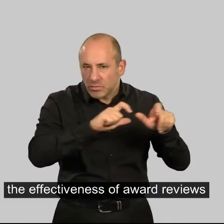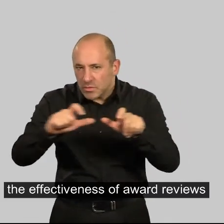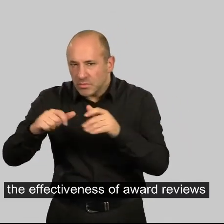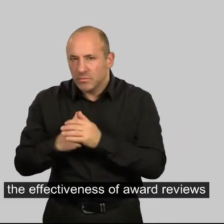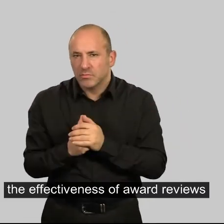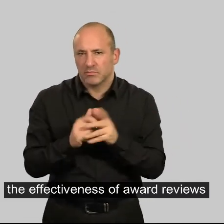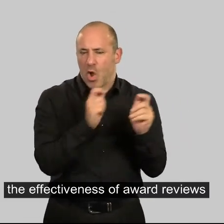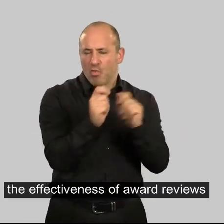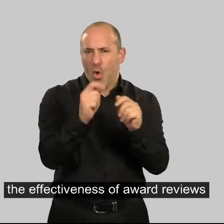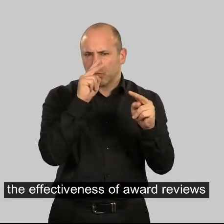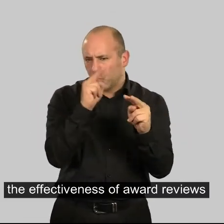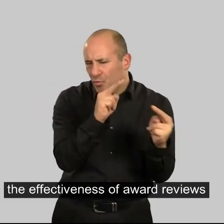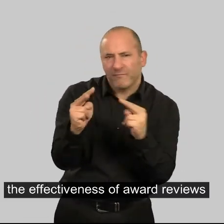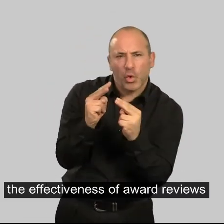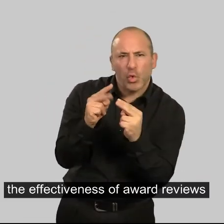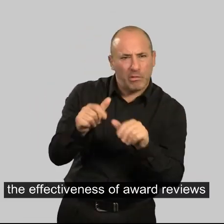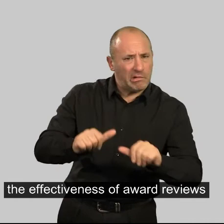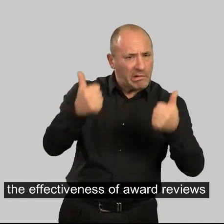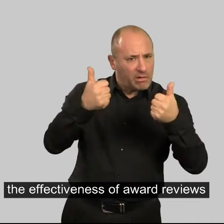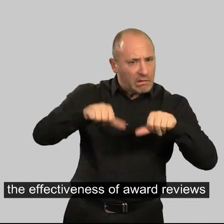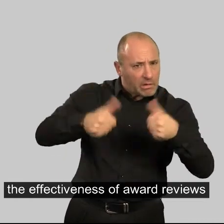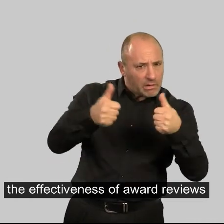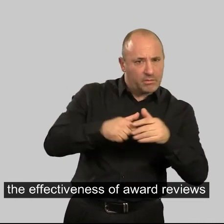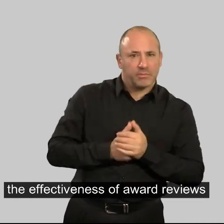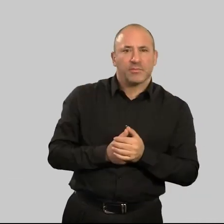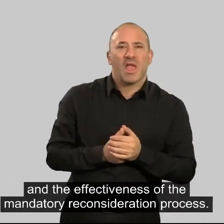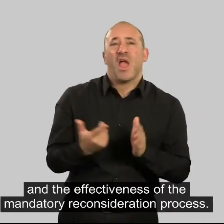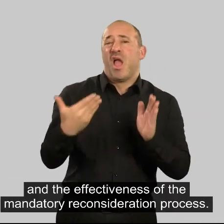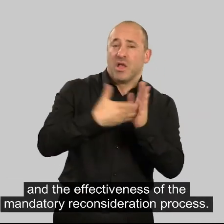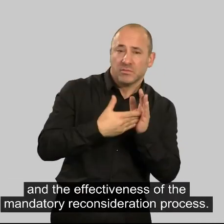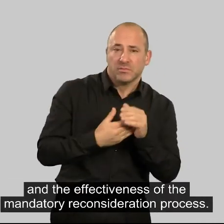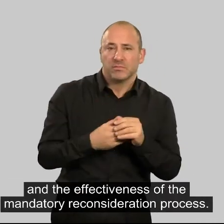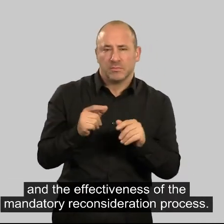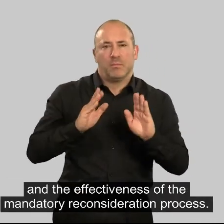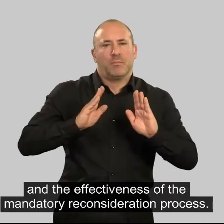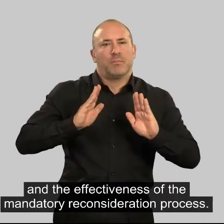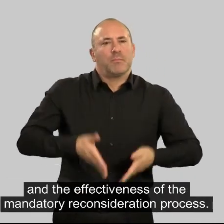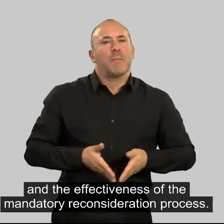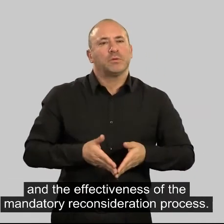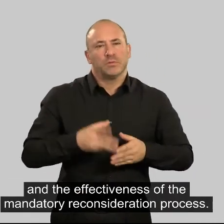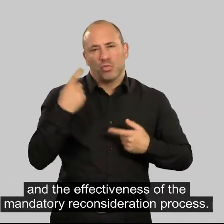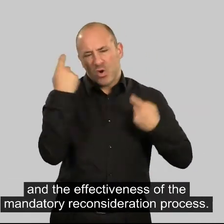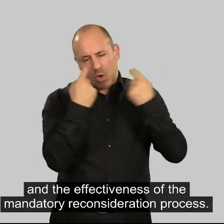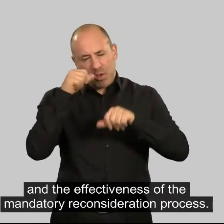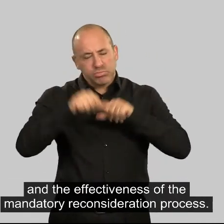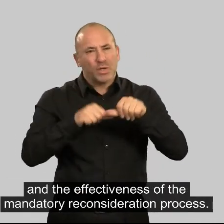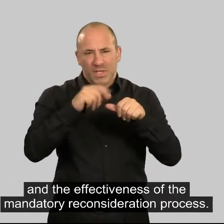and the effectiveness of the mandatory reconsideration process.